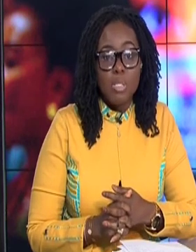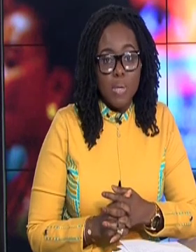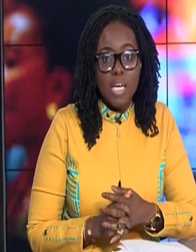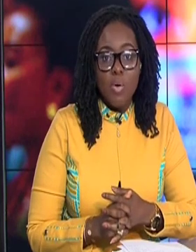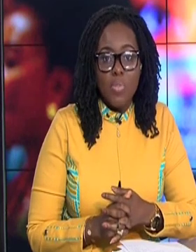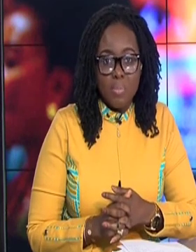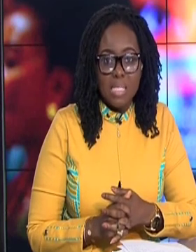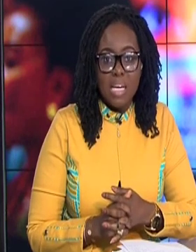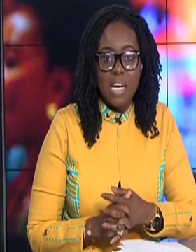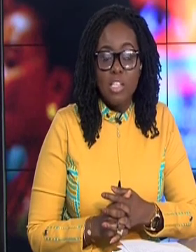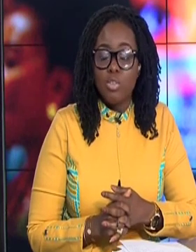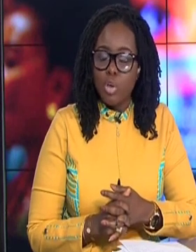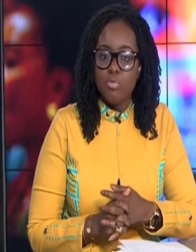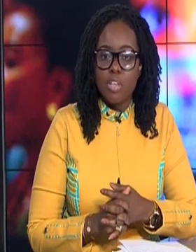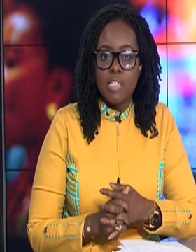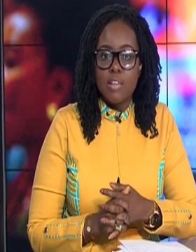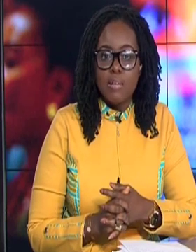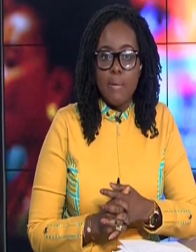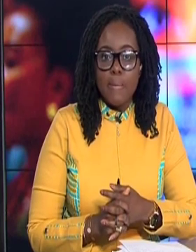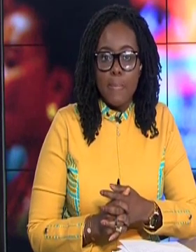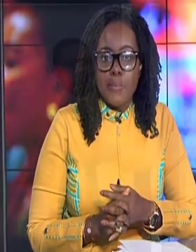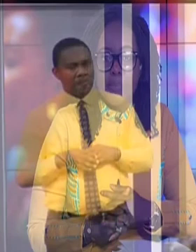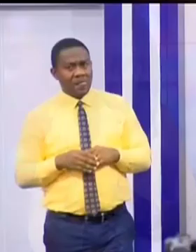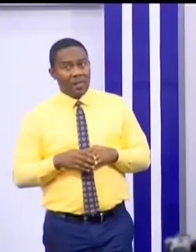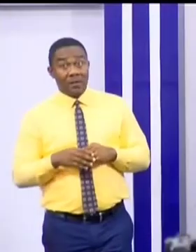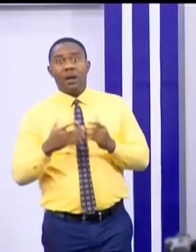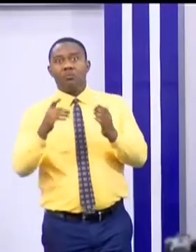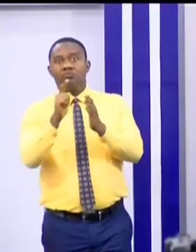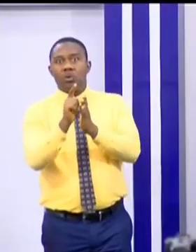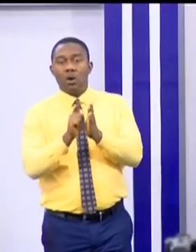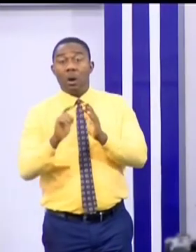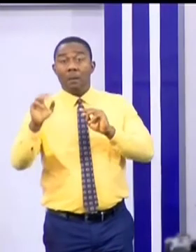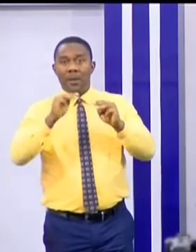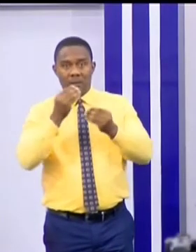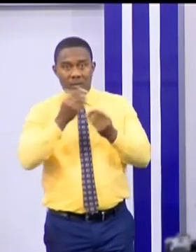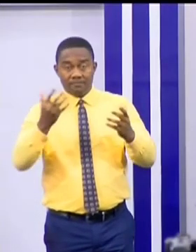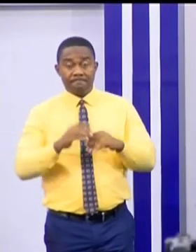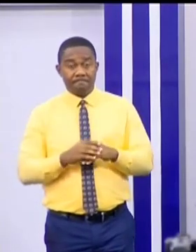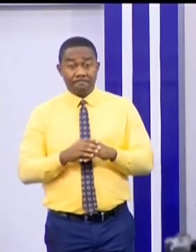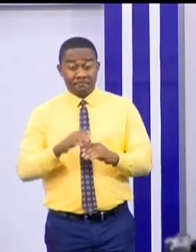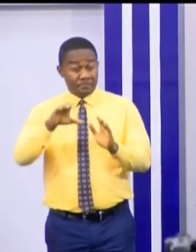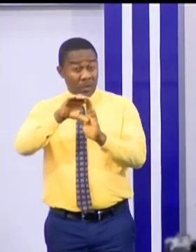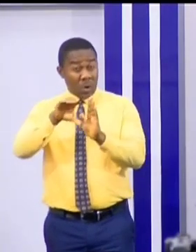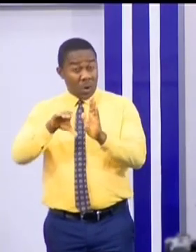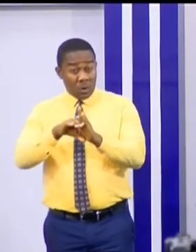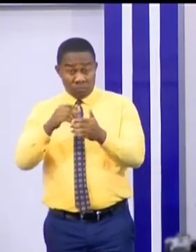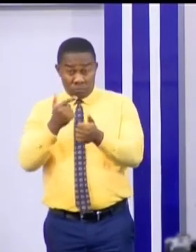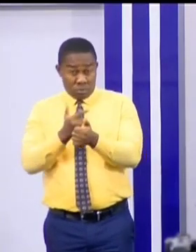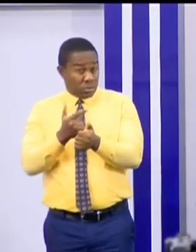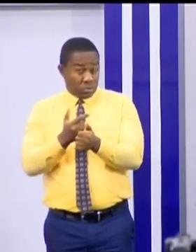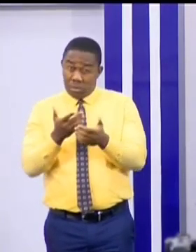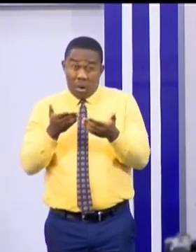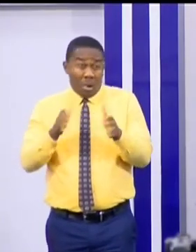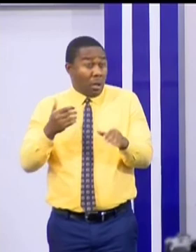have been speaking on the matter at a news conference. Now, the Constitution of the Republic gives all of us a number of